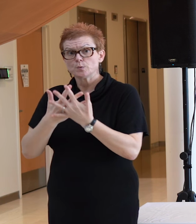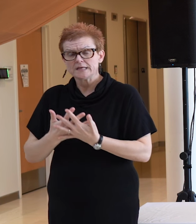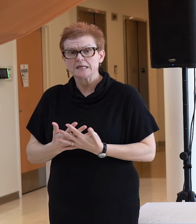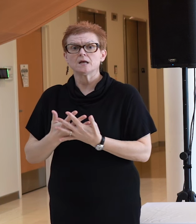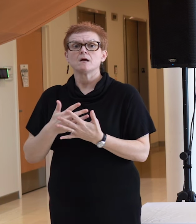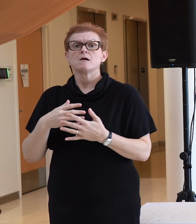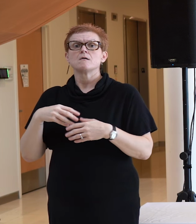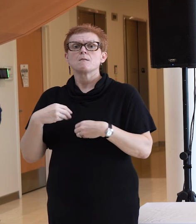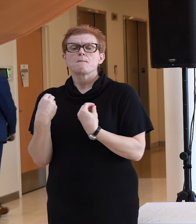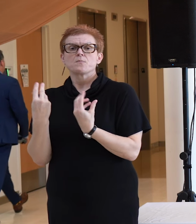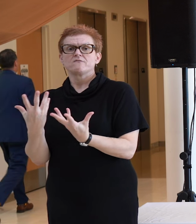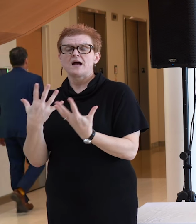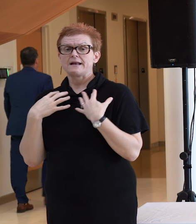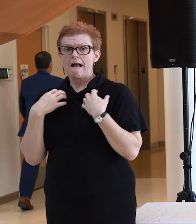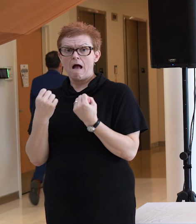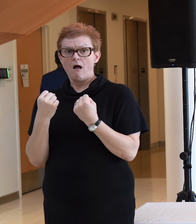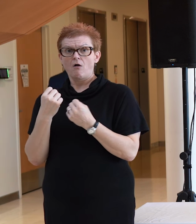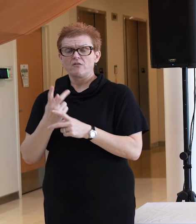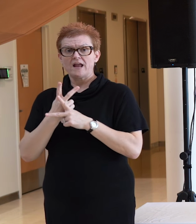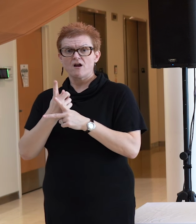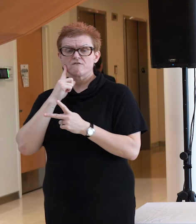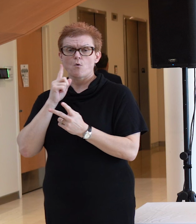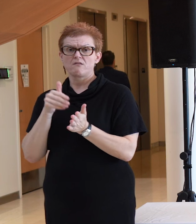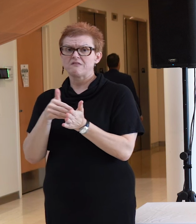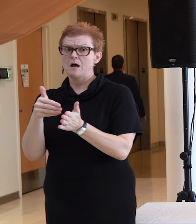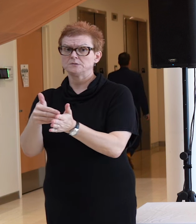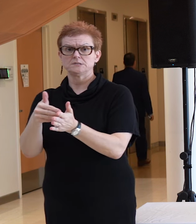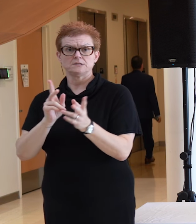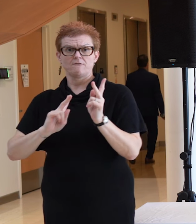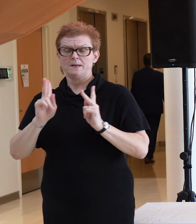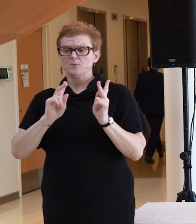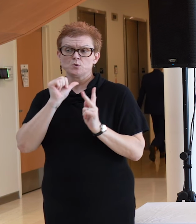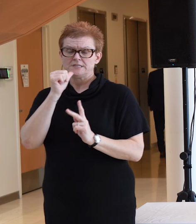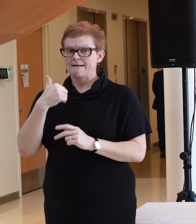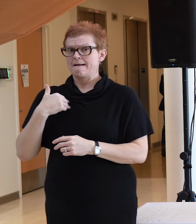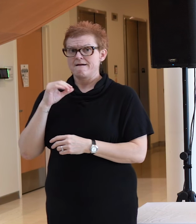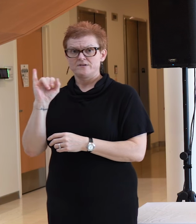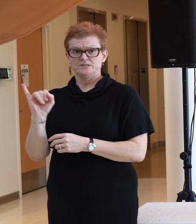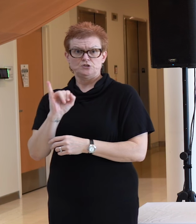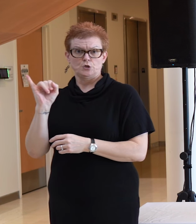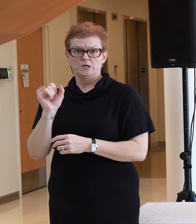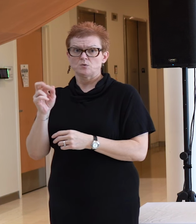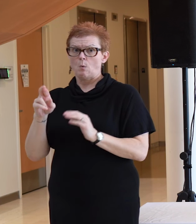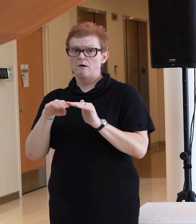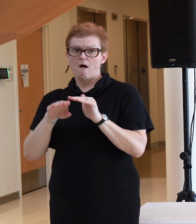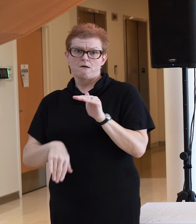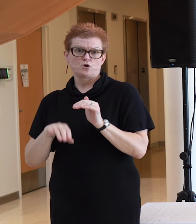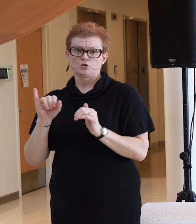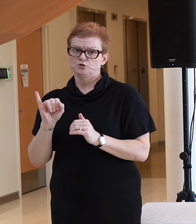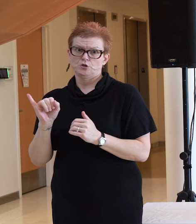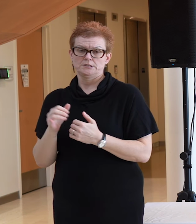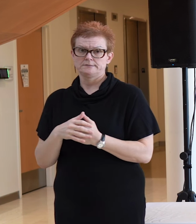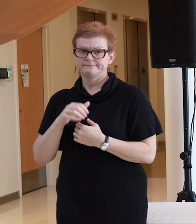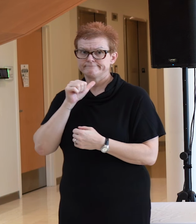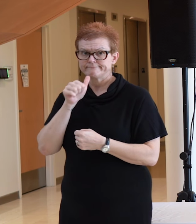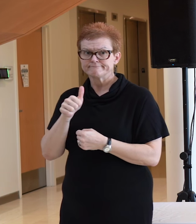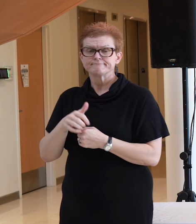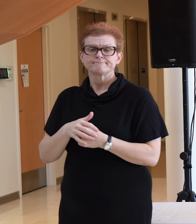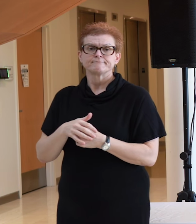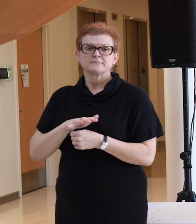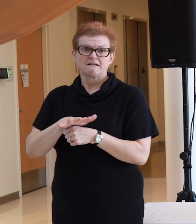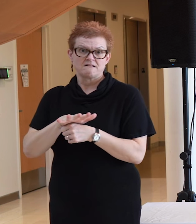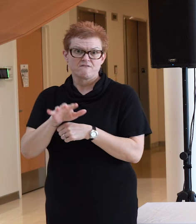health care to thousands of residents who are uninsured or underinsured. And that's what they continue